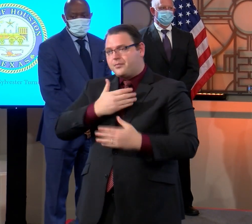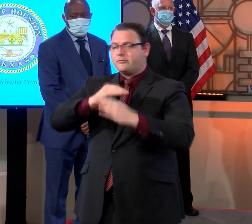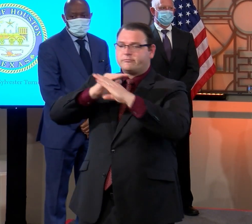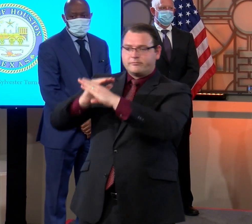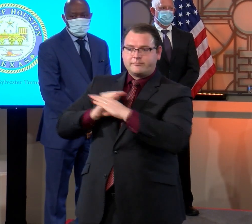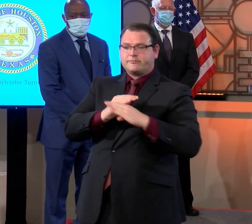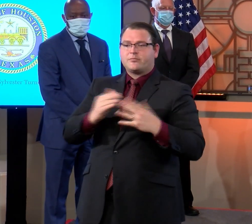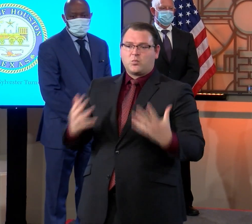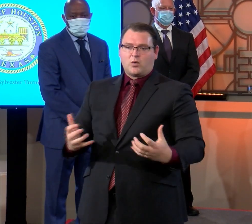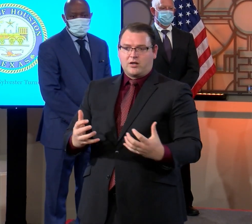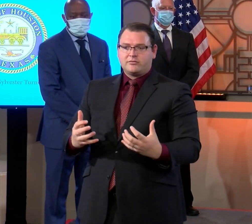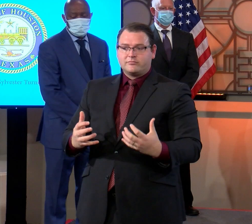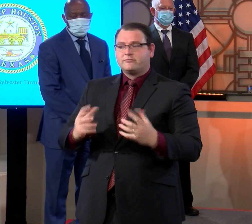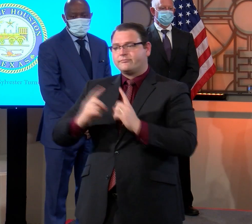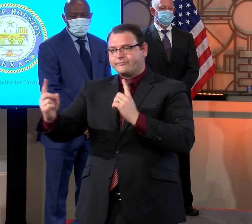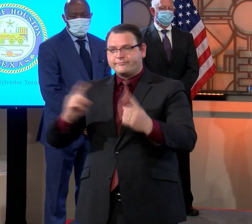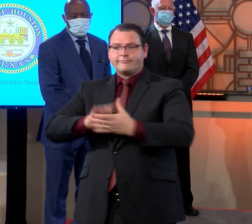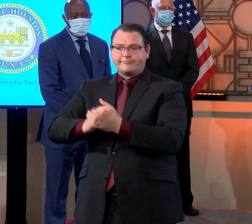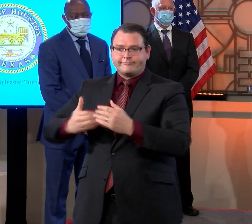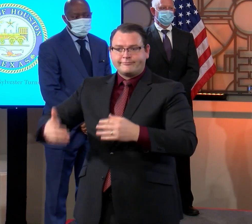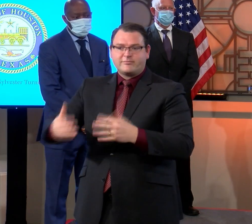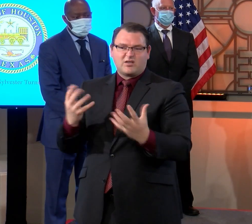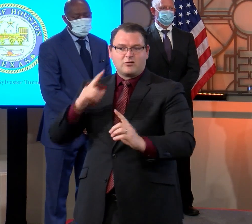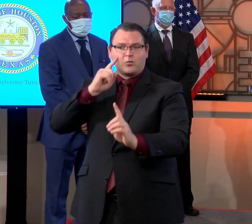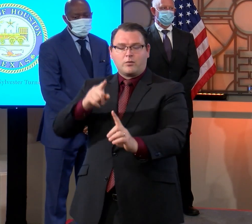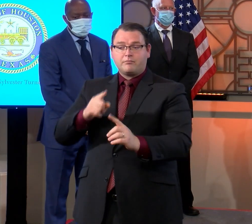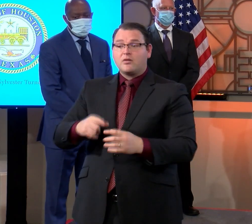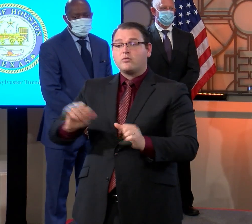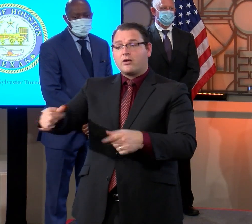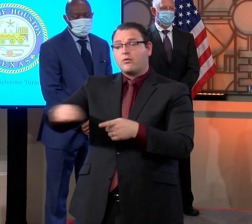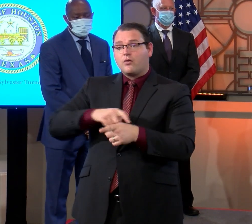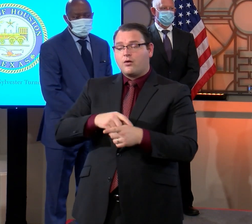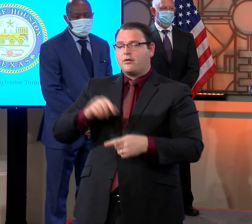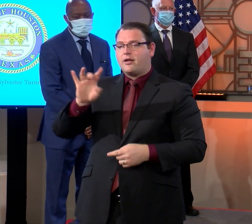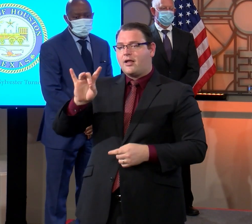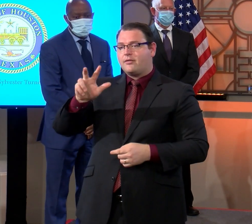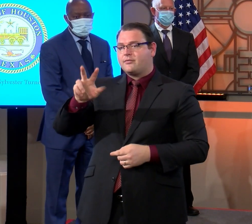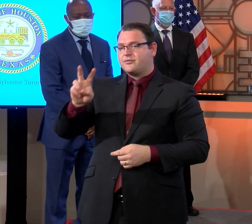your local city council member or call my office at